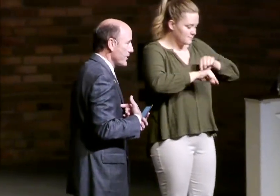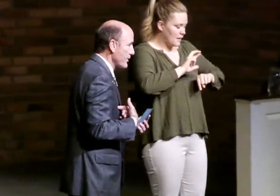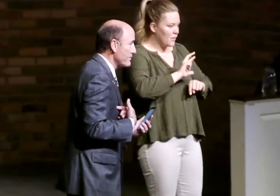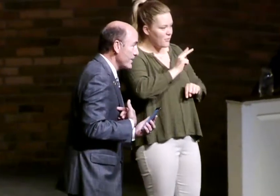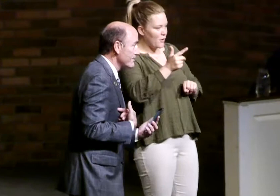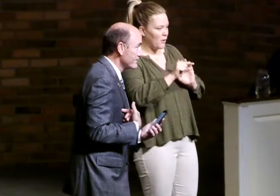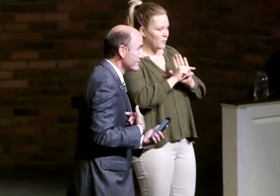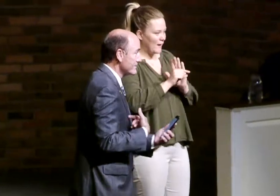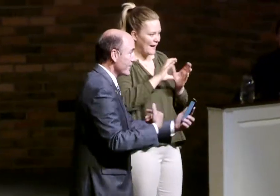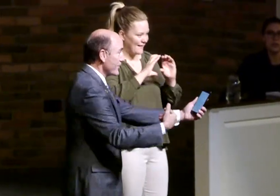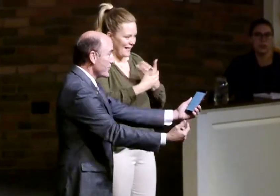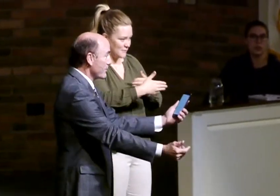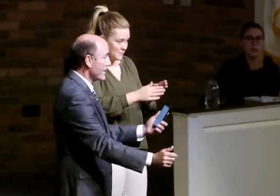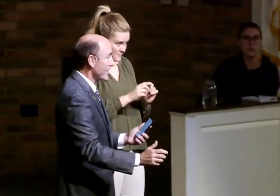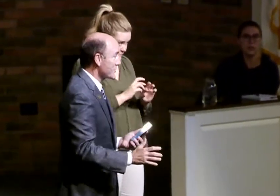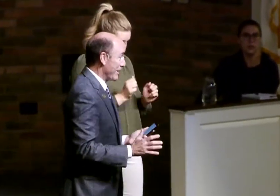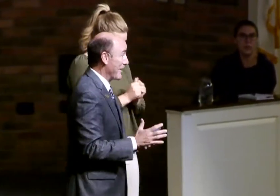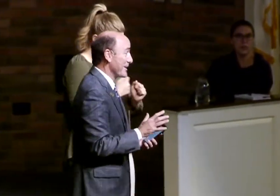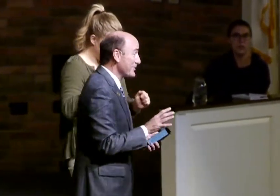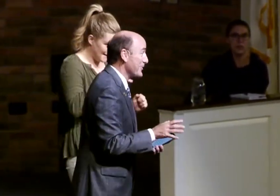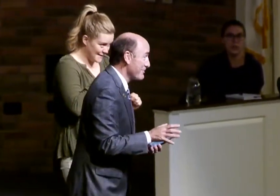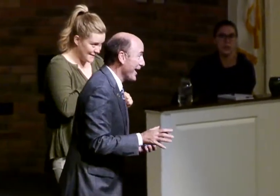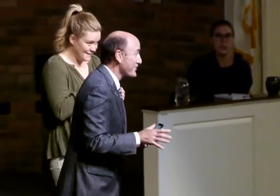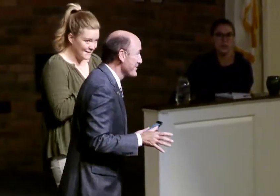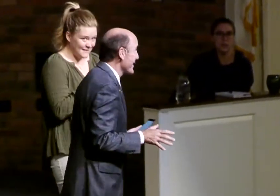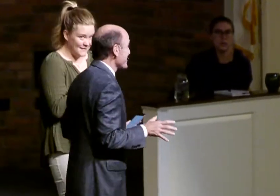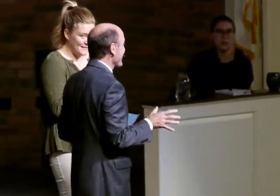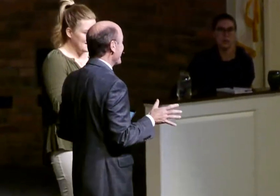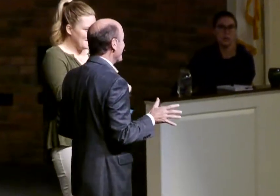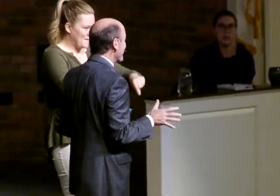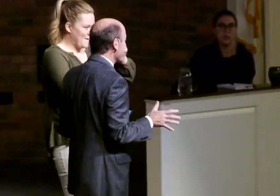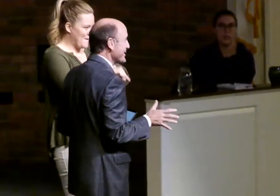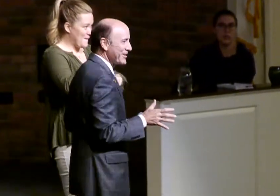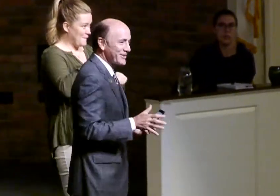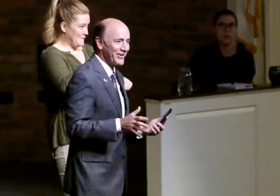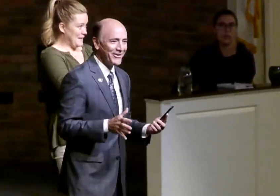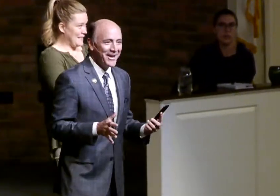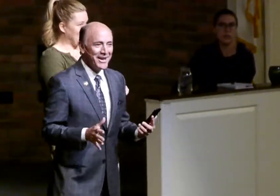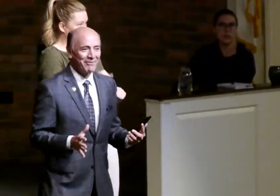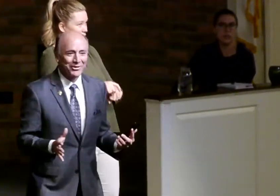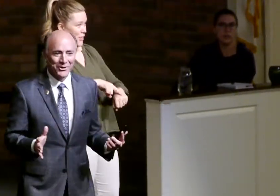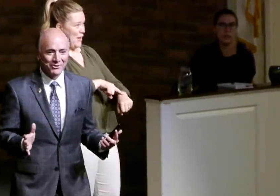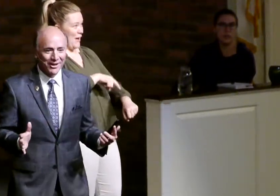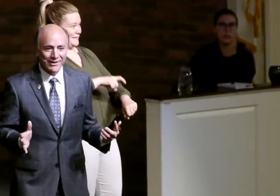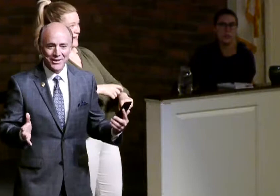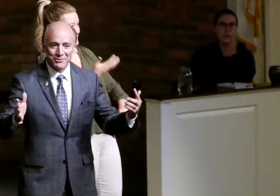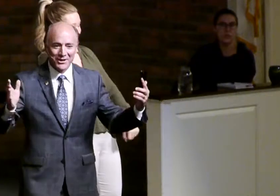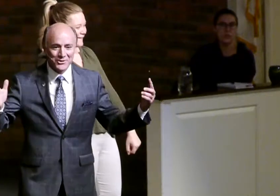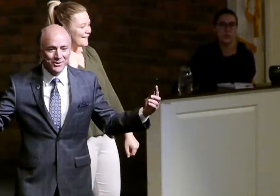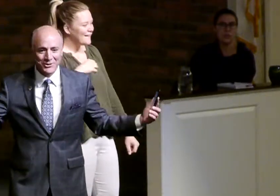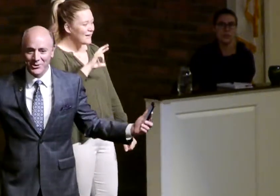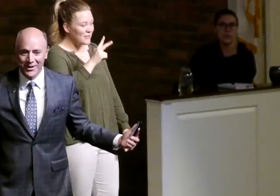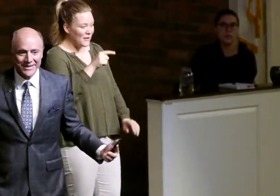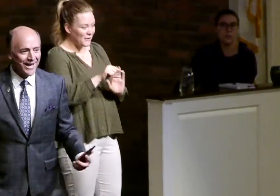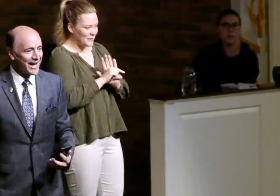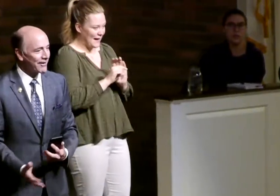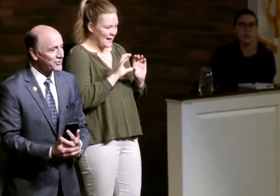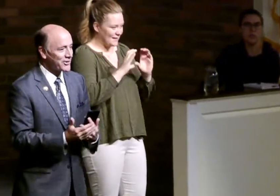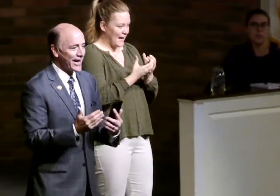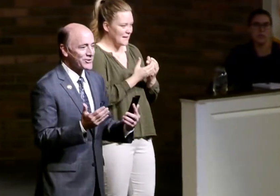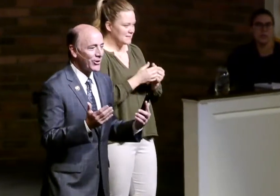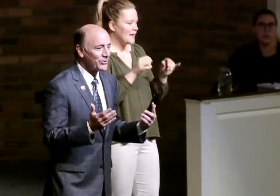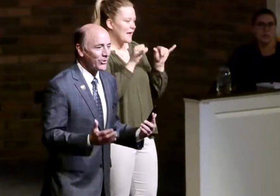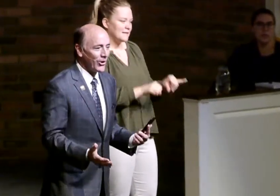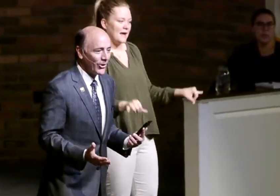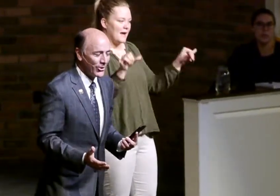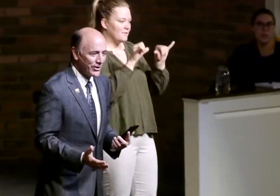classroom. Are you with me? Third grade classroom. I mean, I'm going back. For me, that's a long time ago. My third grade classroom. Here's the ritual. Day after day,